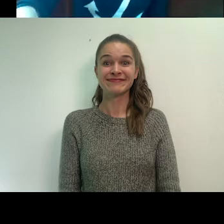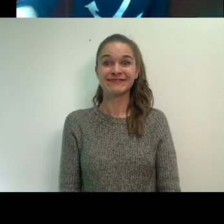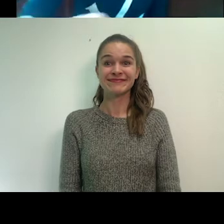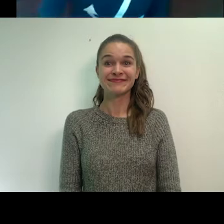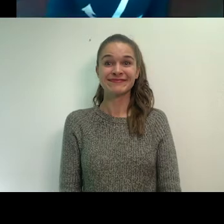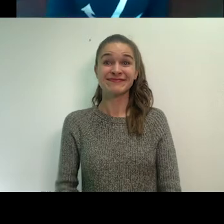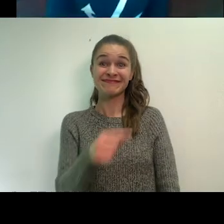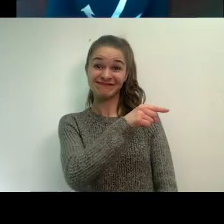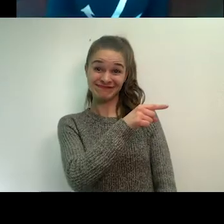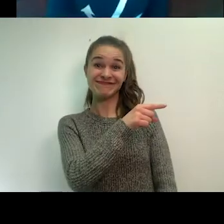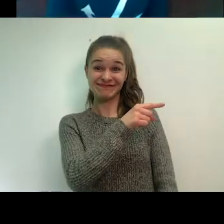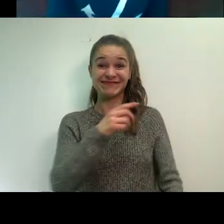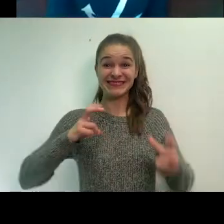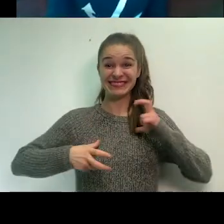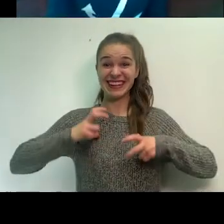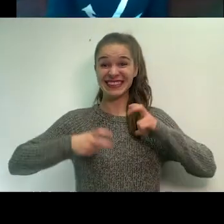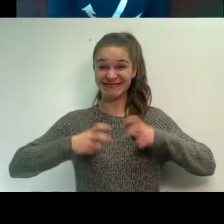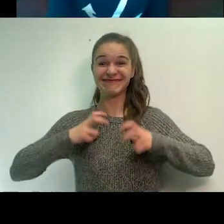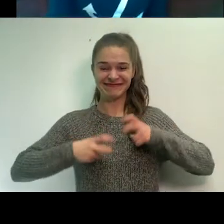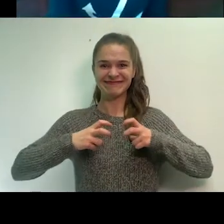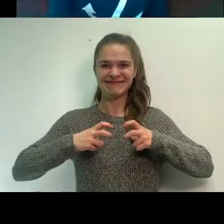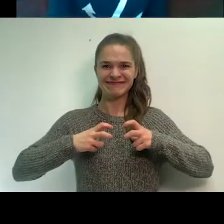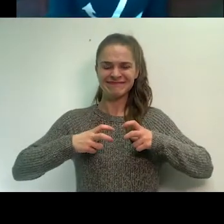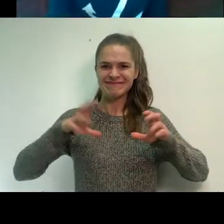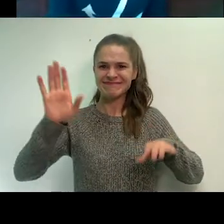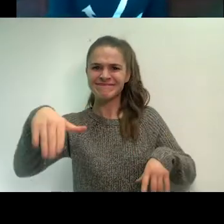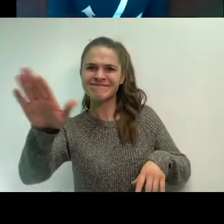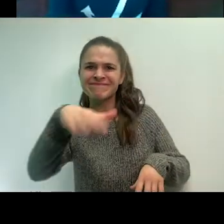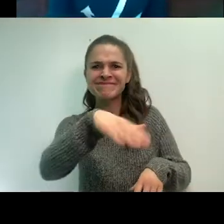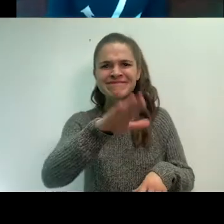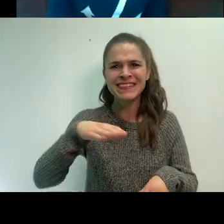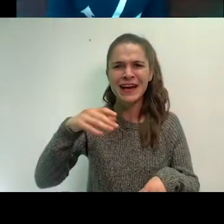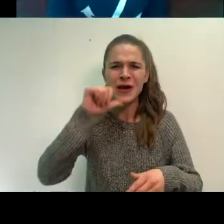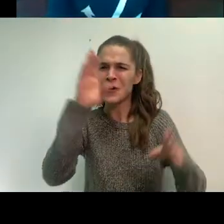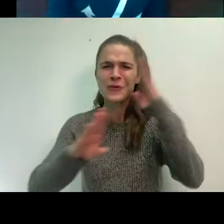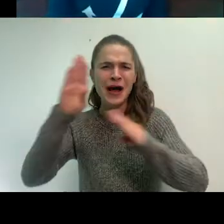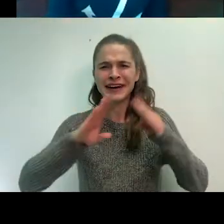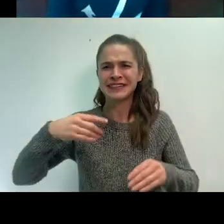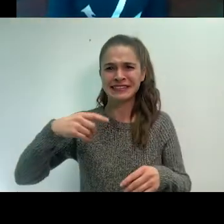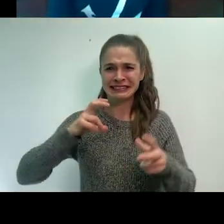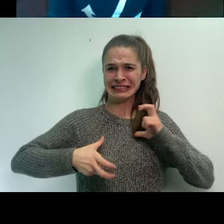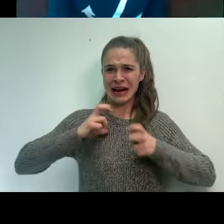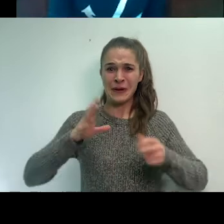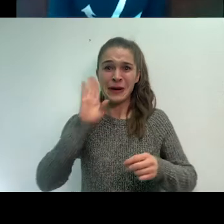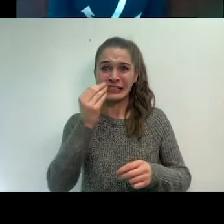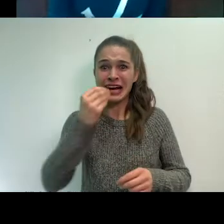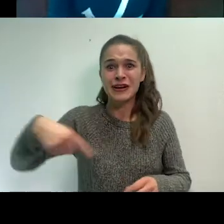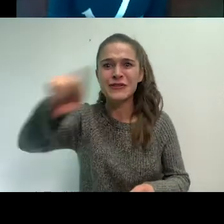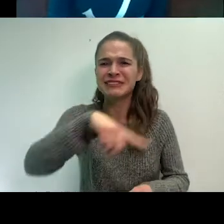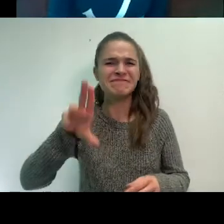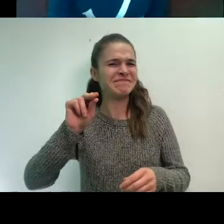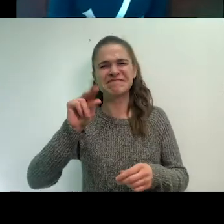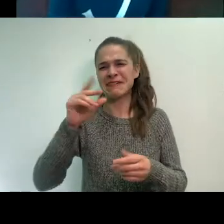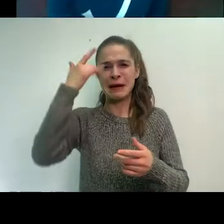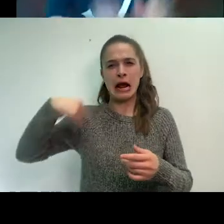And there's a little T-Rex there that says, "Hey kids, you will never be eaten by a T-Rex. They are extinct, I